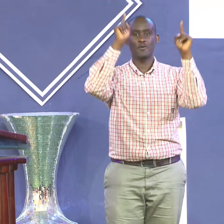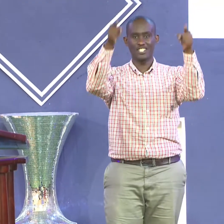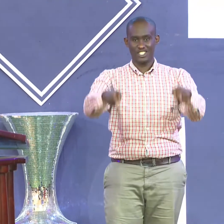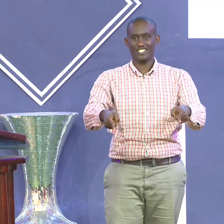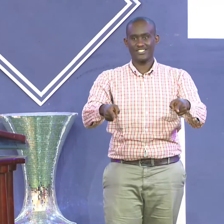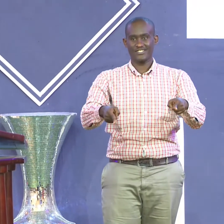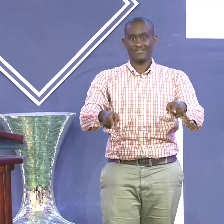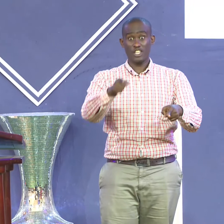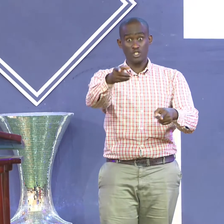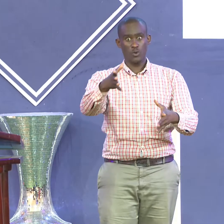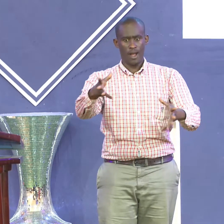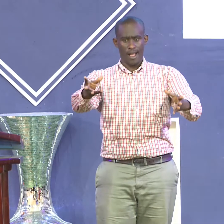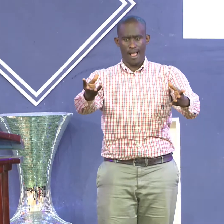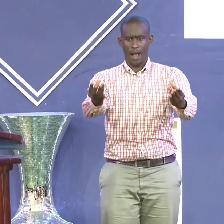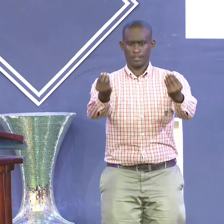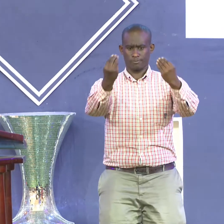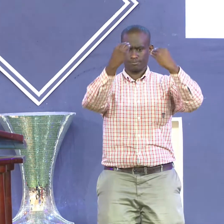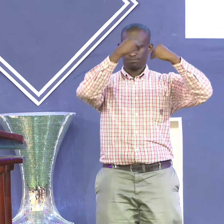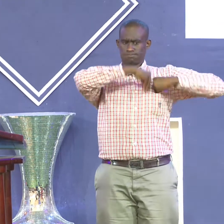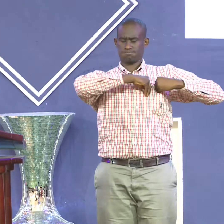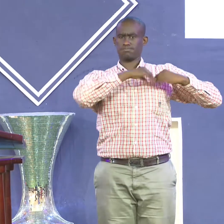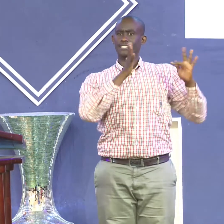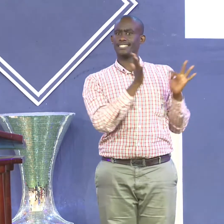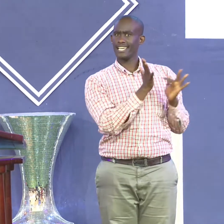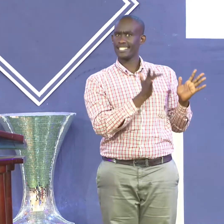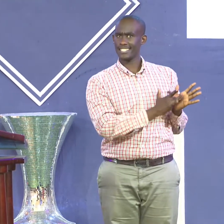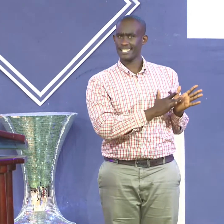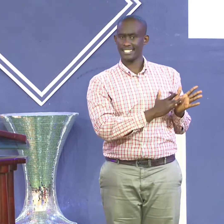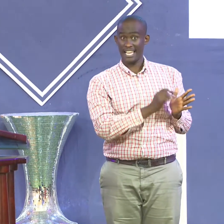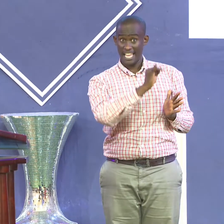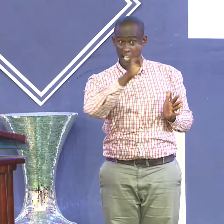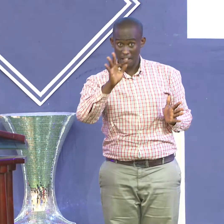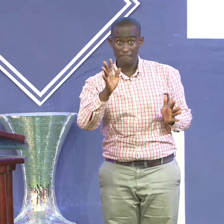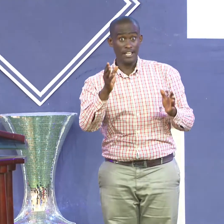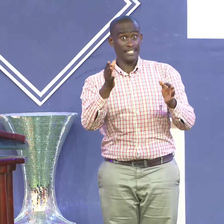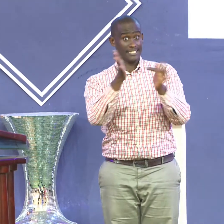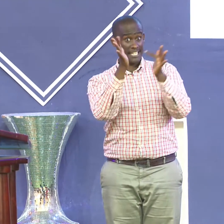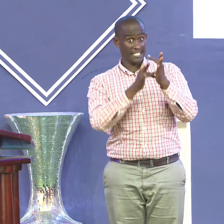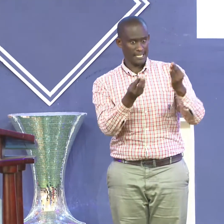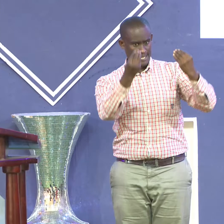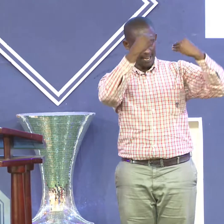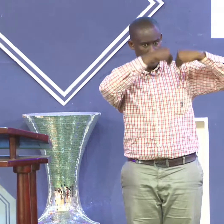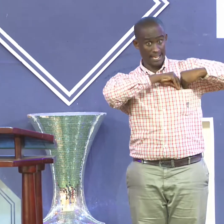time has come. Yingiza Kristo. Bring in Christ. When Christ enters,